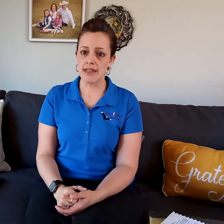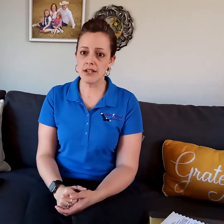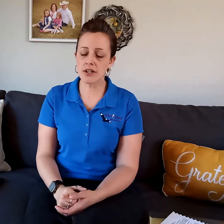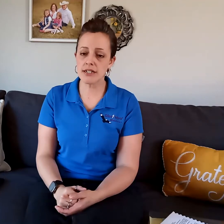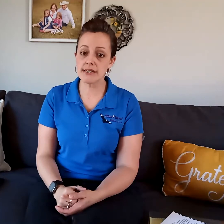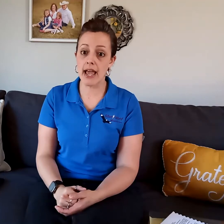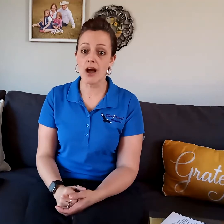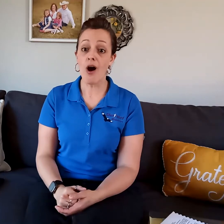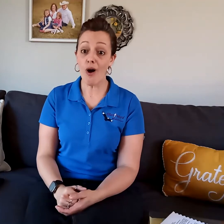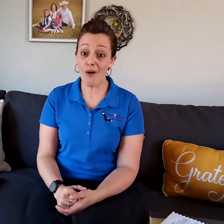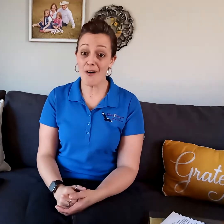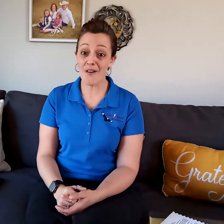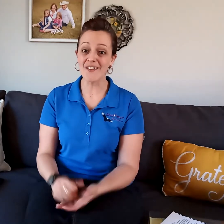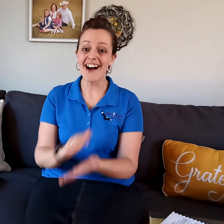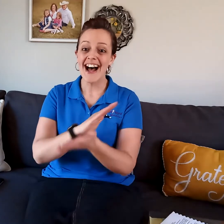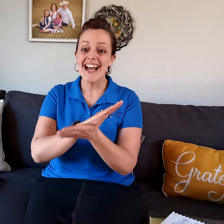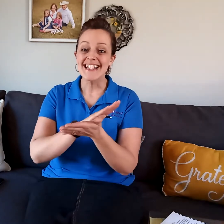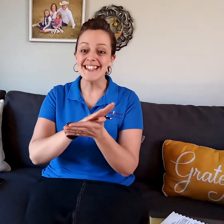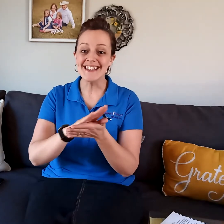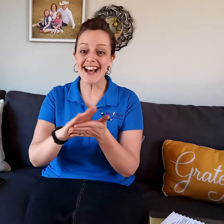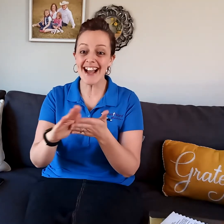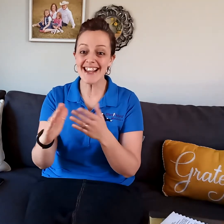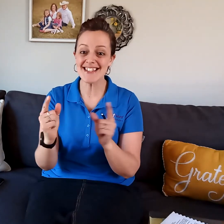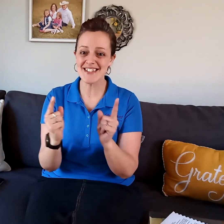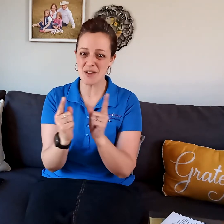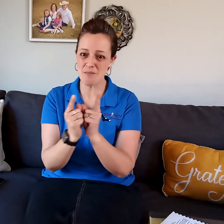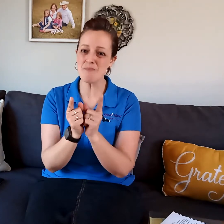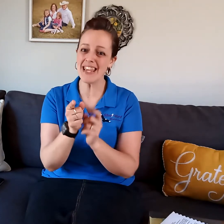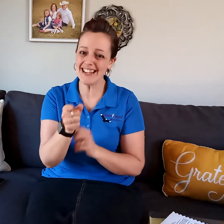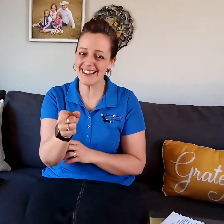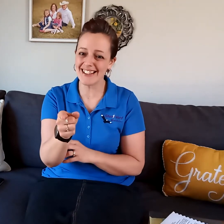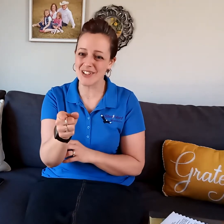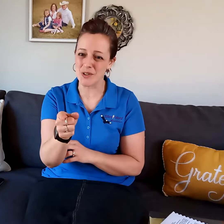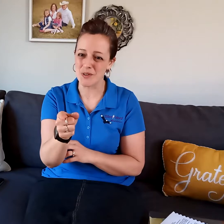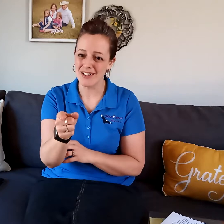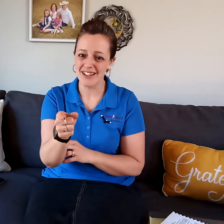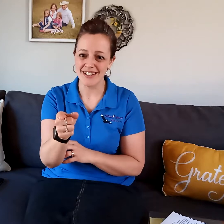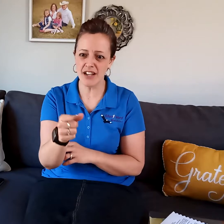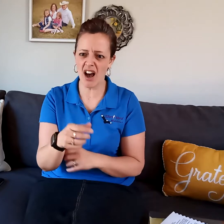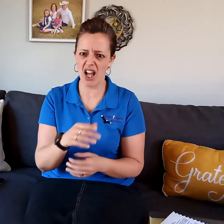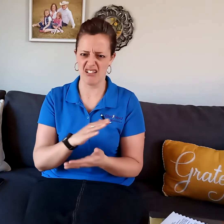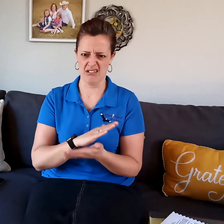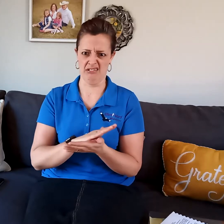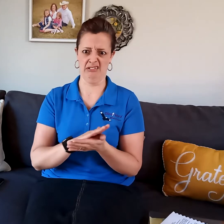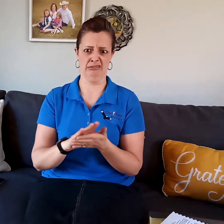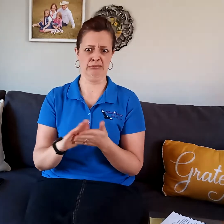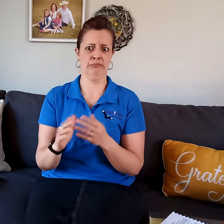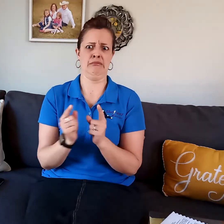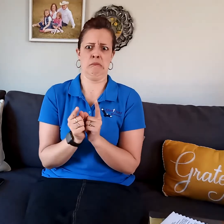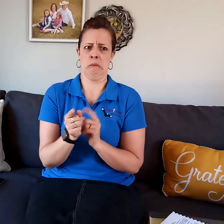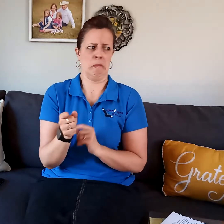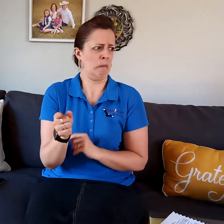Then you're going to say, oh, nice to meet you. Not,